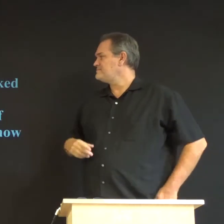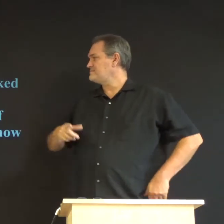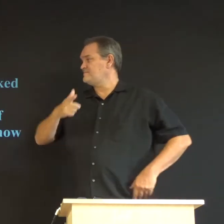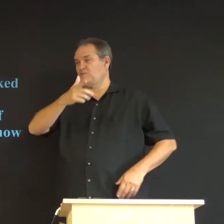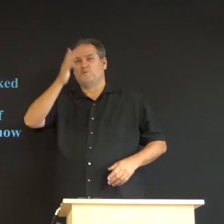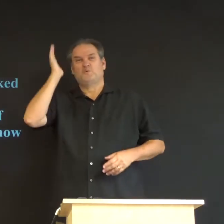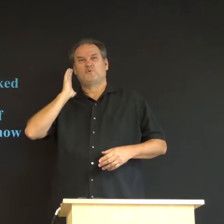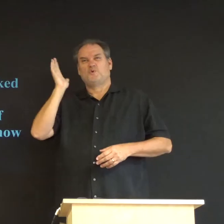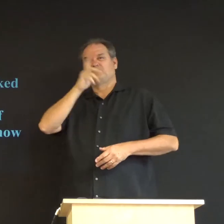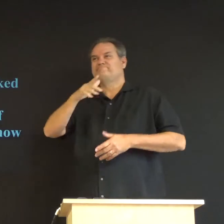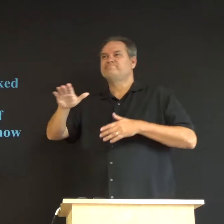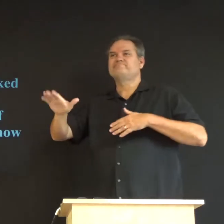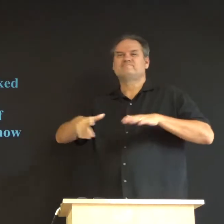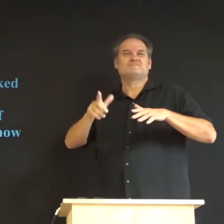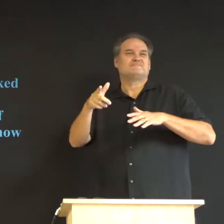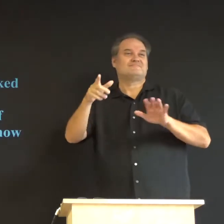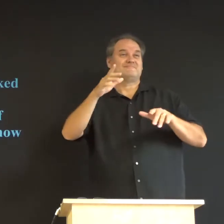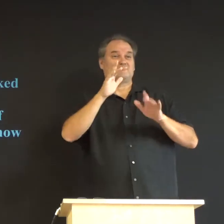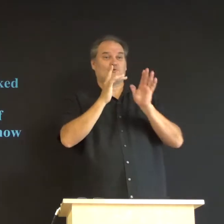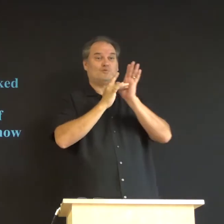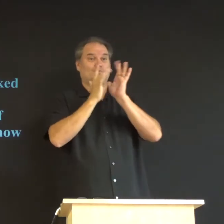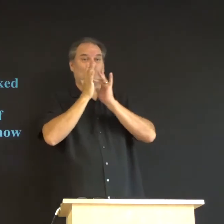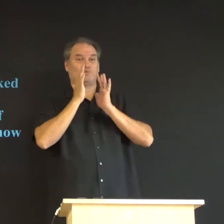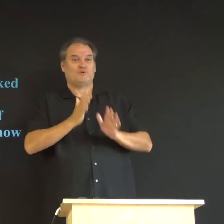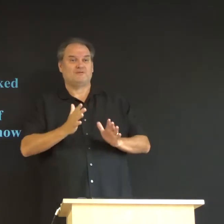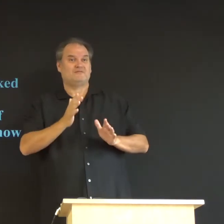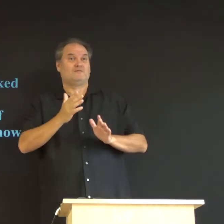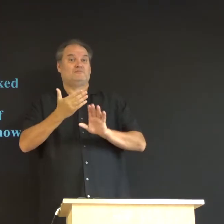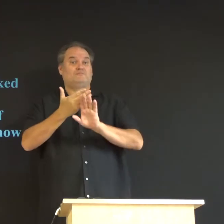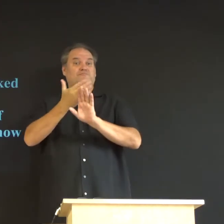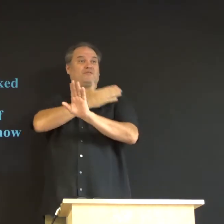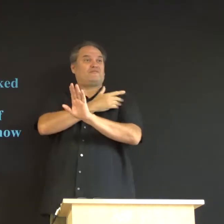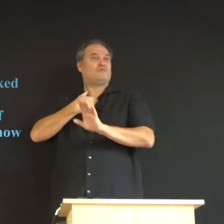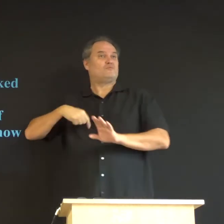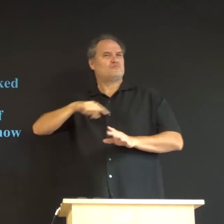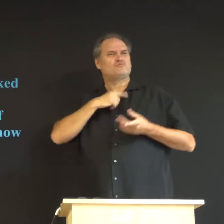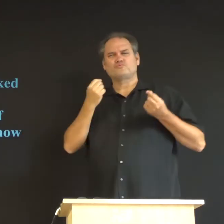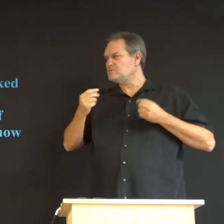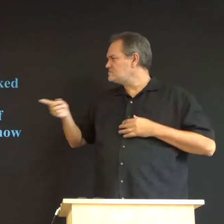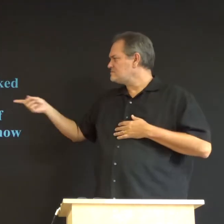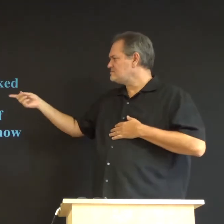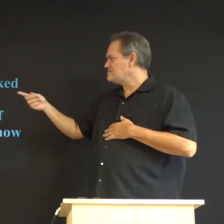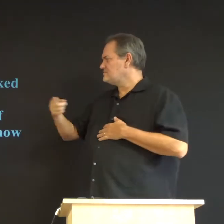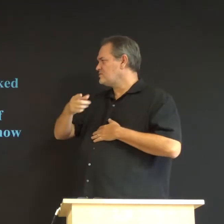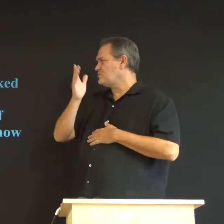Ephesians 2:2, in which we previously walked according to the ways of this world.